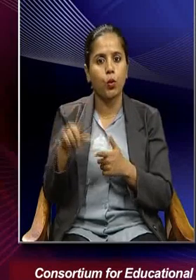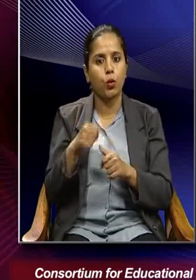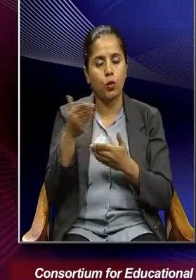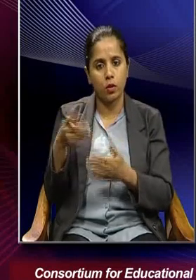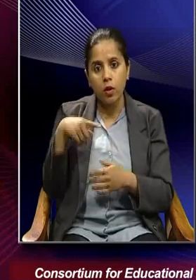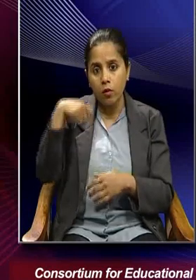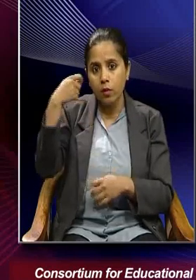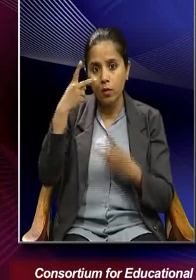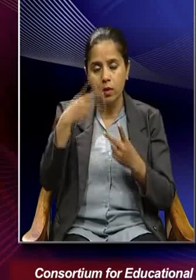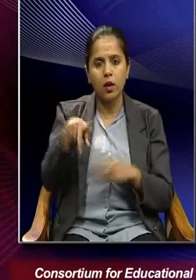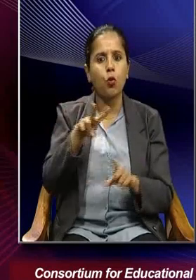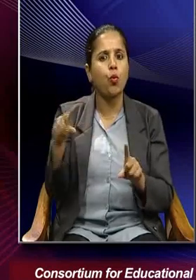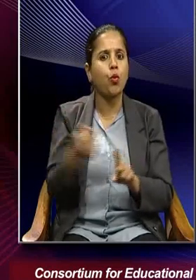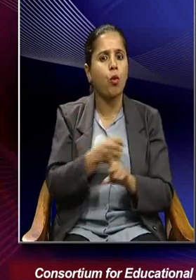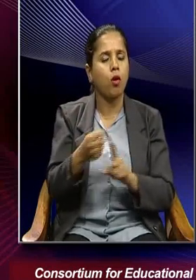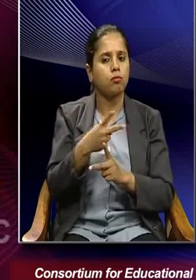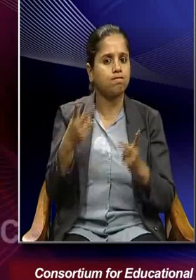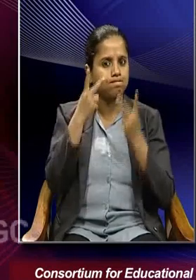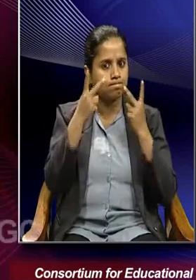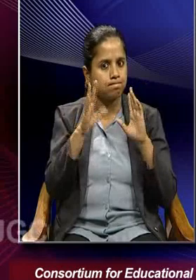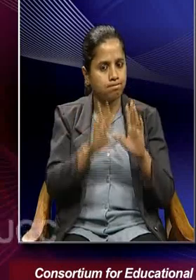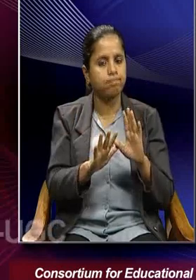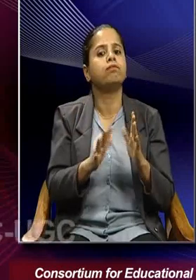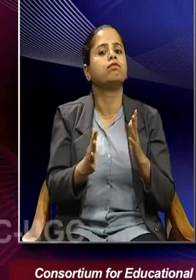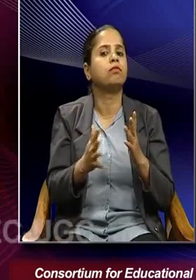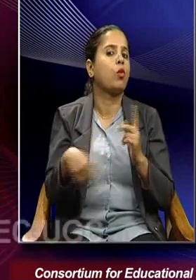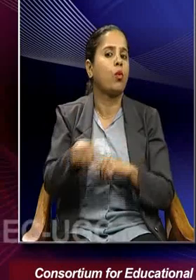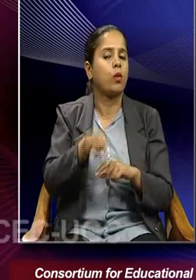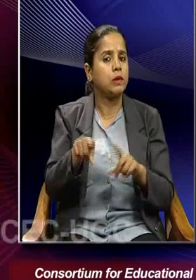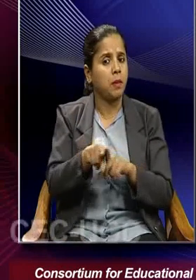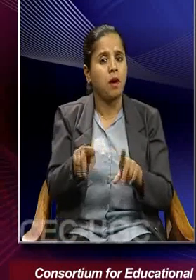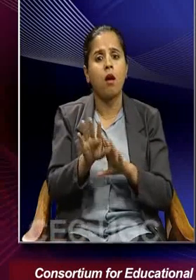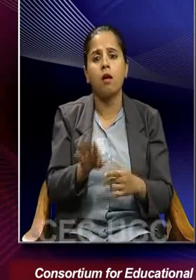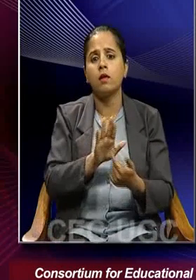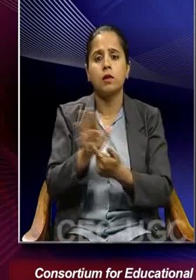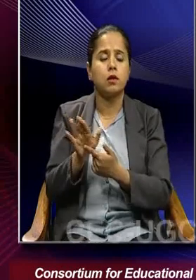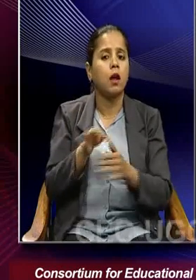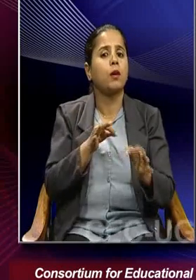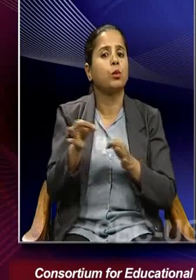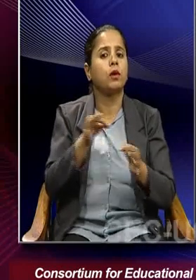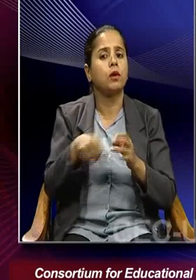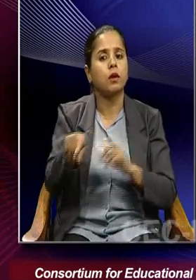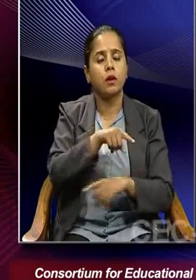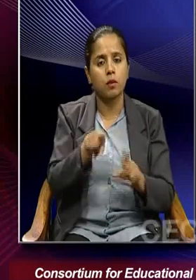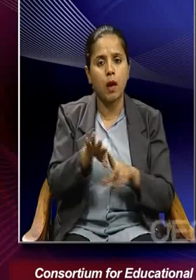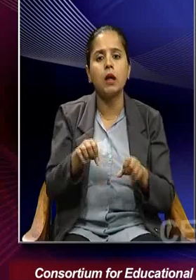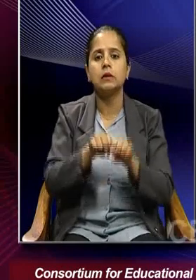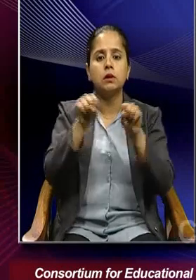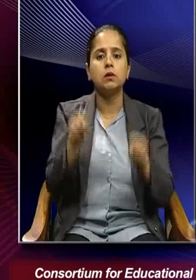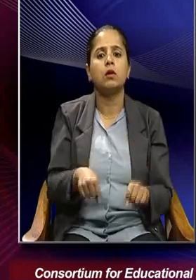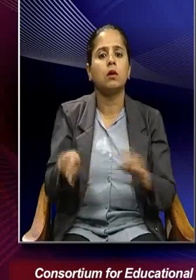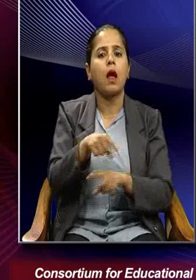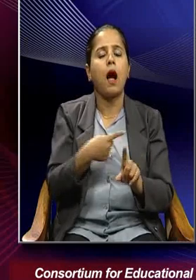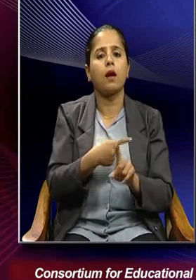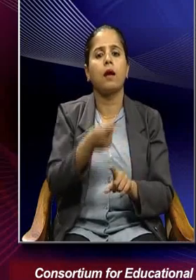way he uses the violence in the film, and this was also in a way justified in the sense that how system was